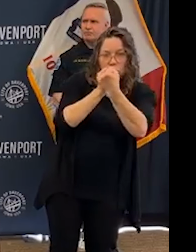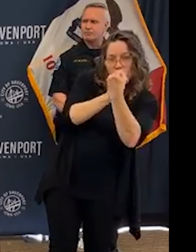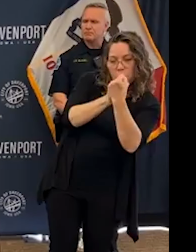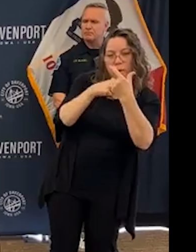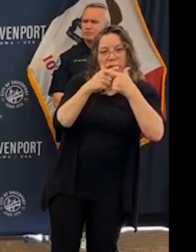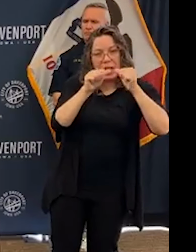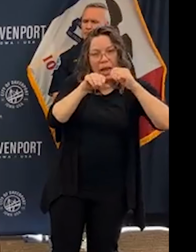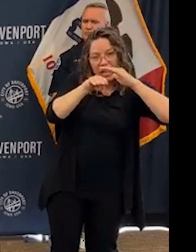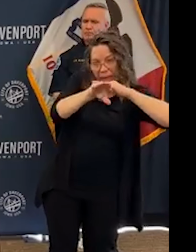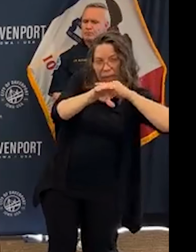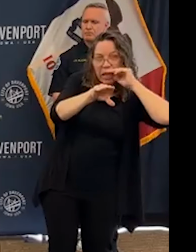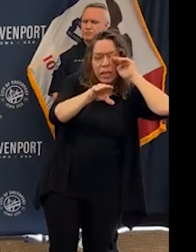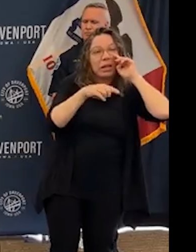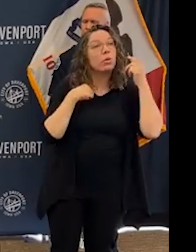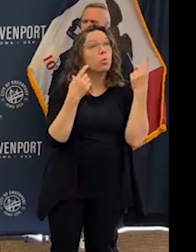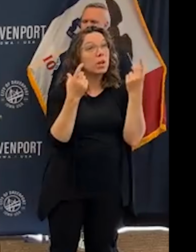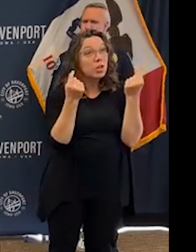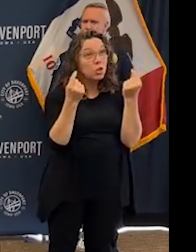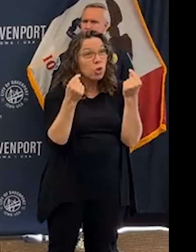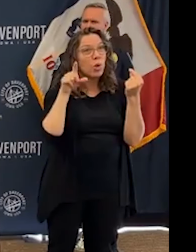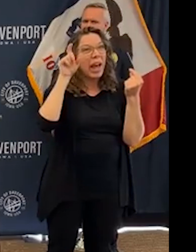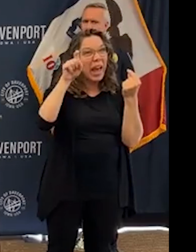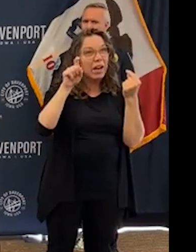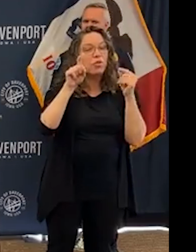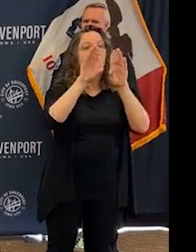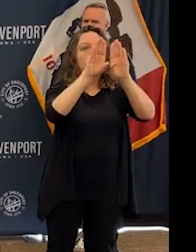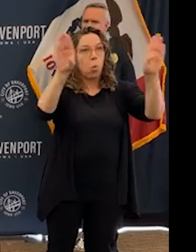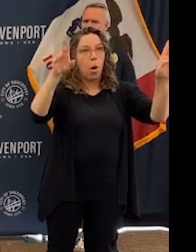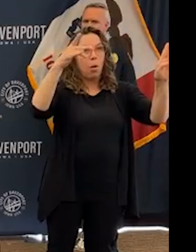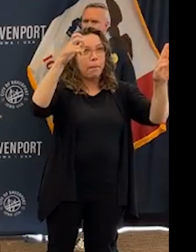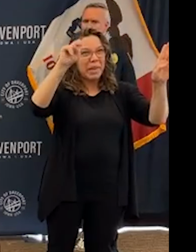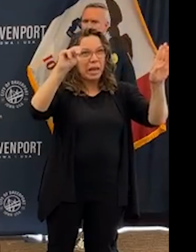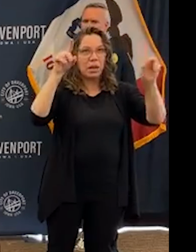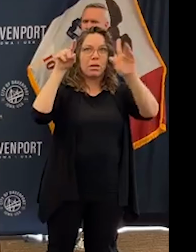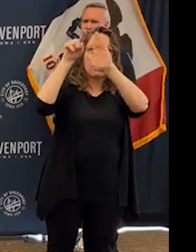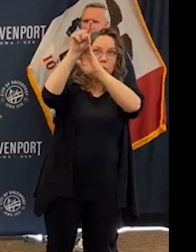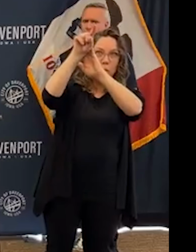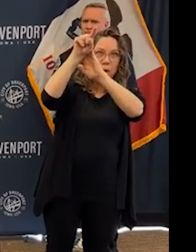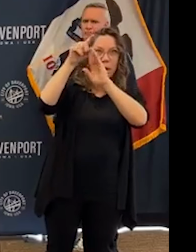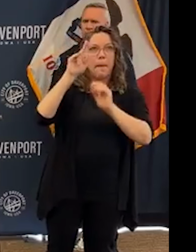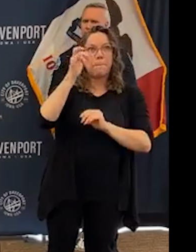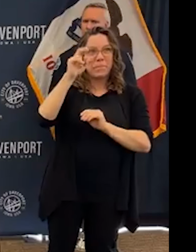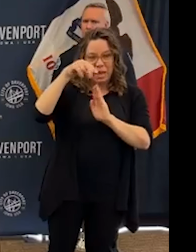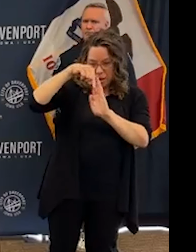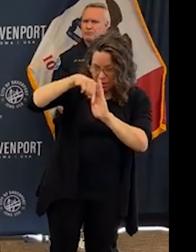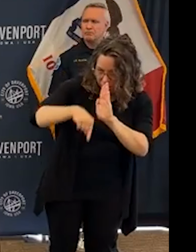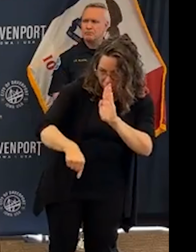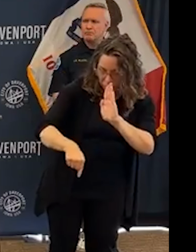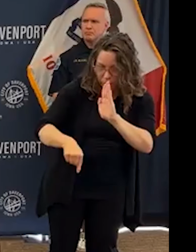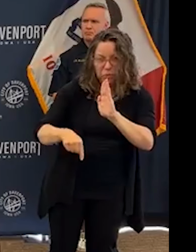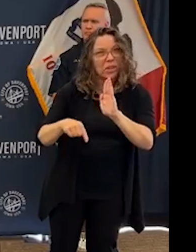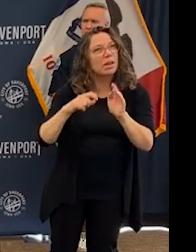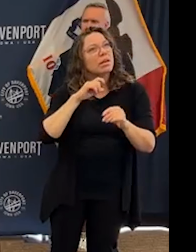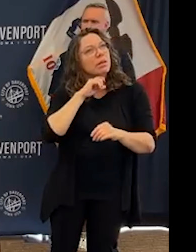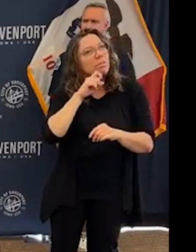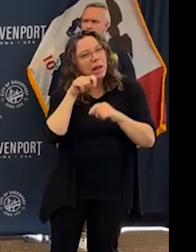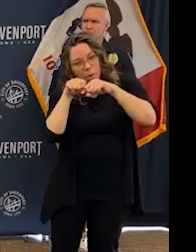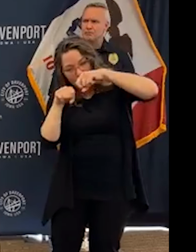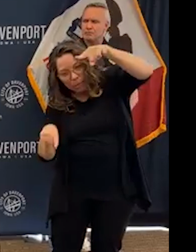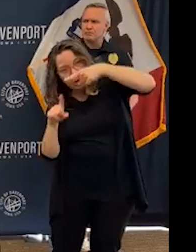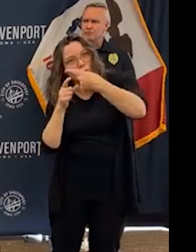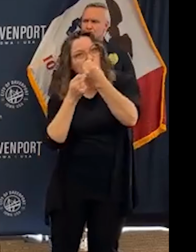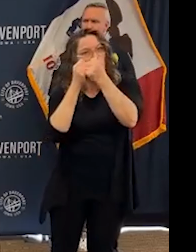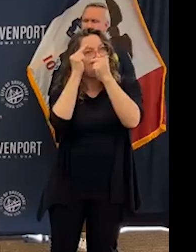pins down through the floor and pins into the wall, we could electrocute somebody. Now we've just made a really tragic situation